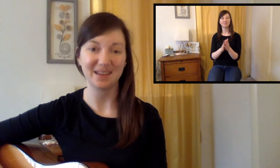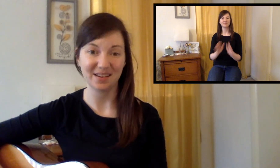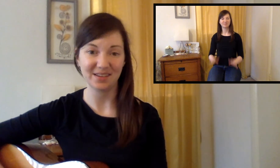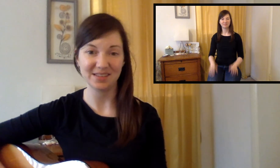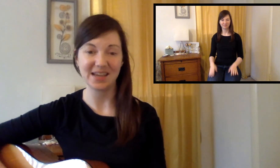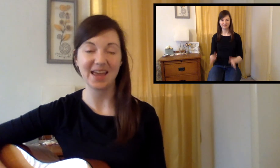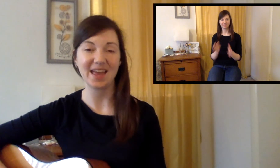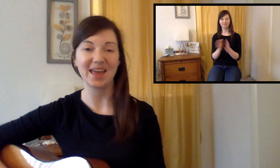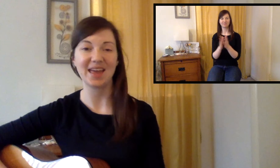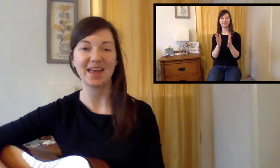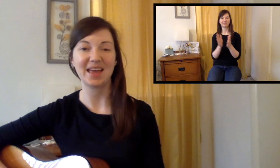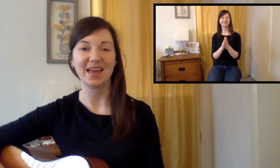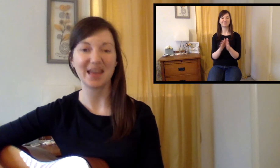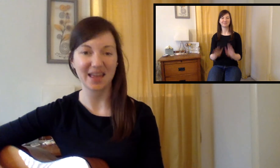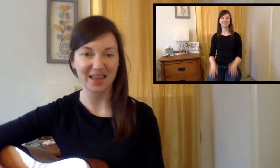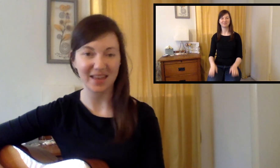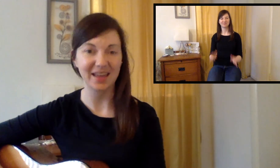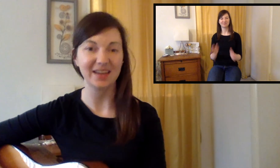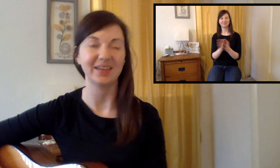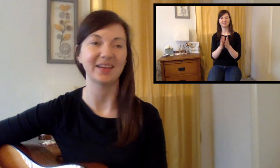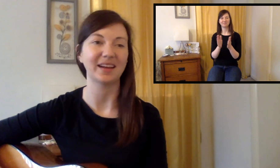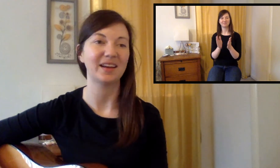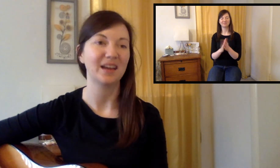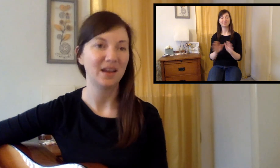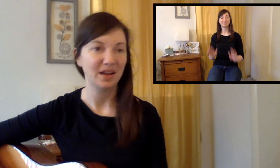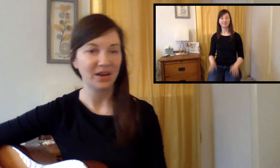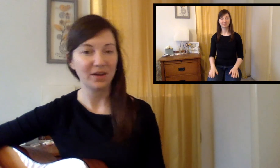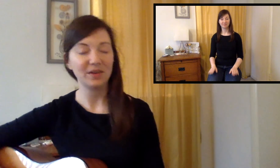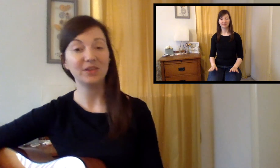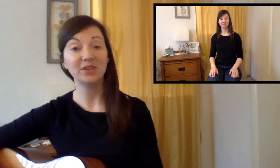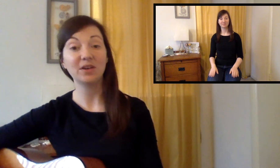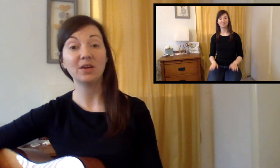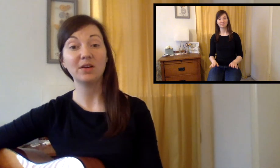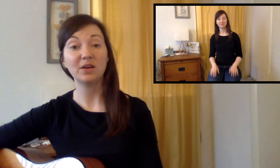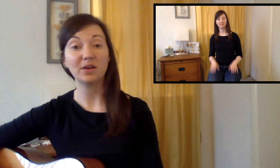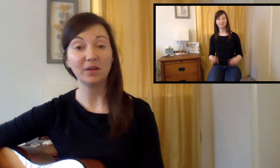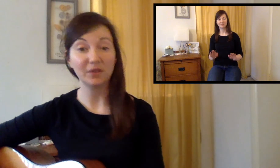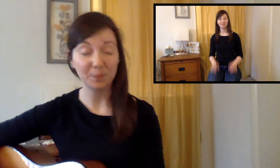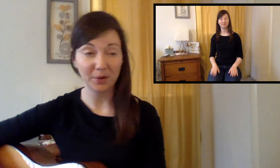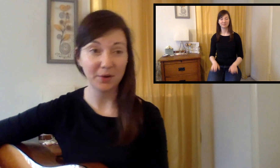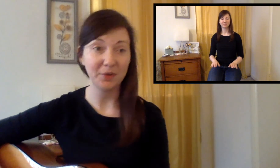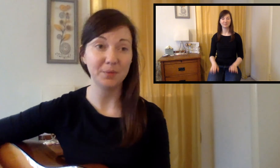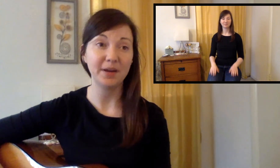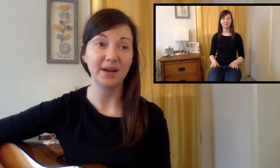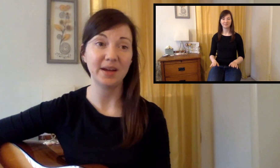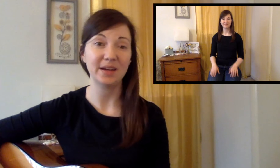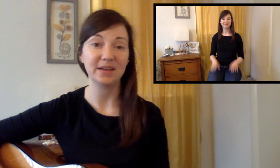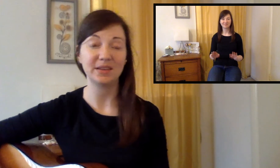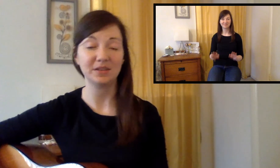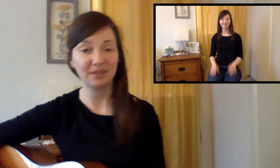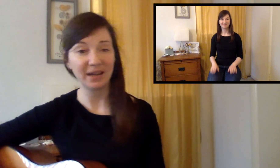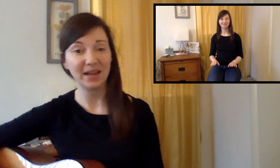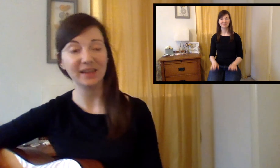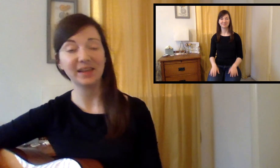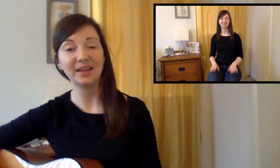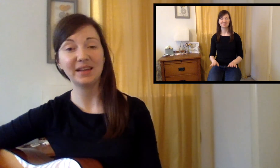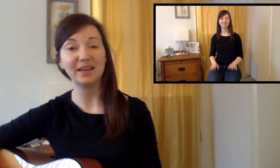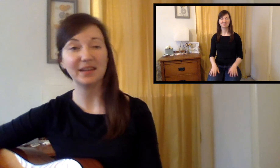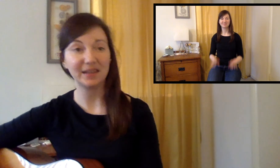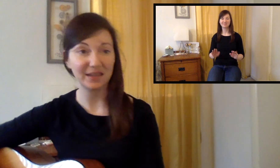all day. Good. Home, home on the